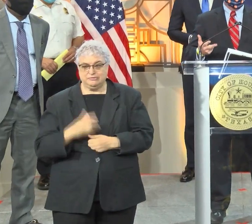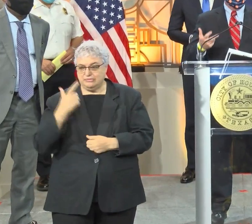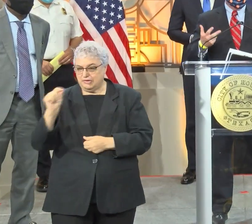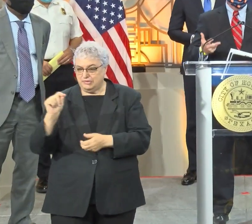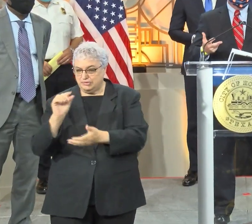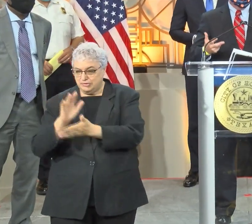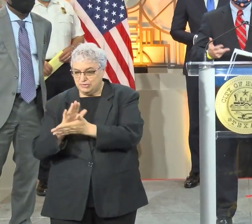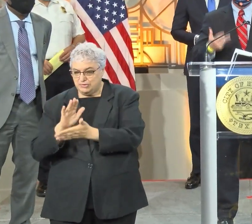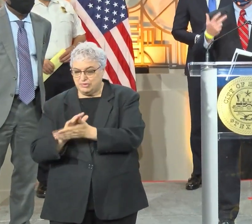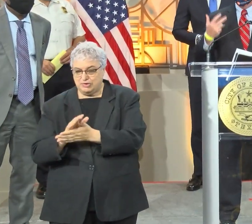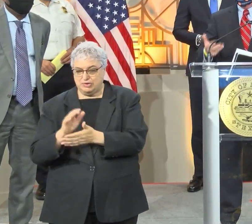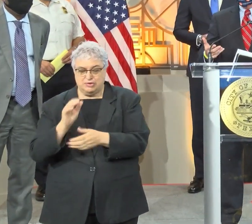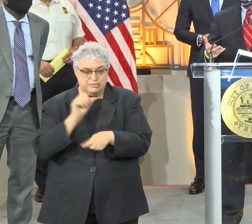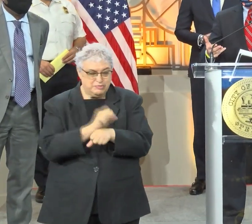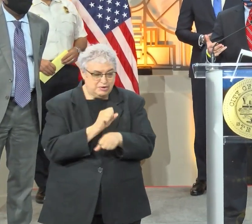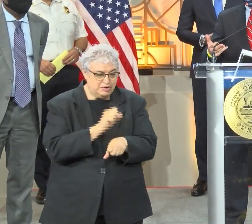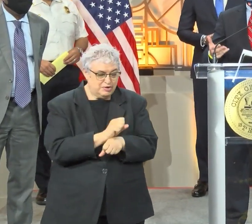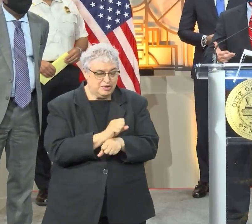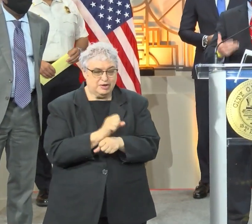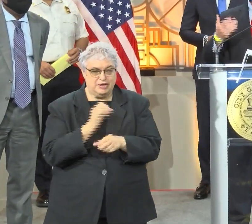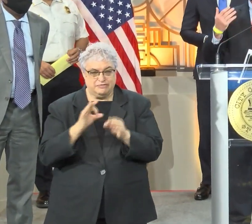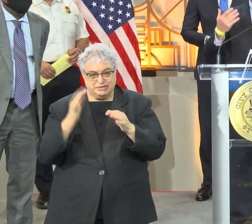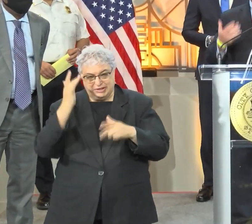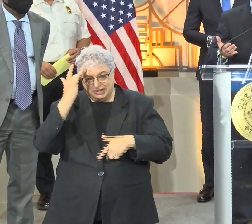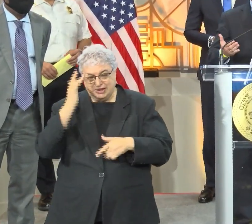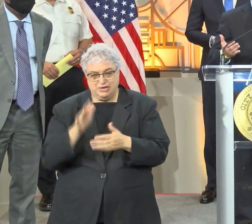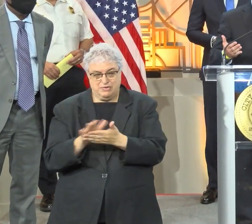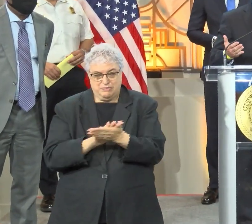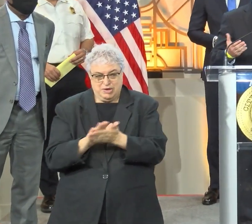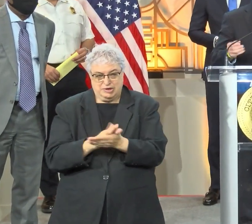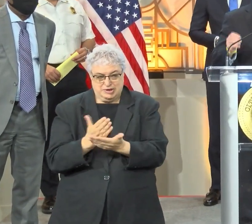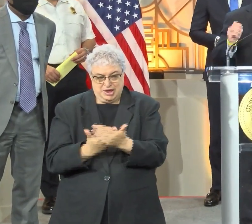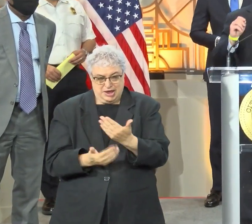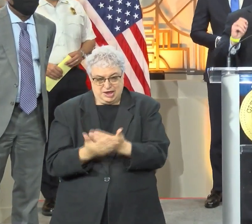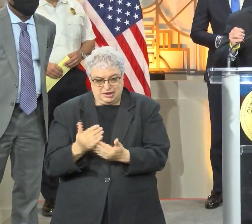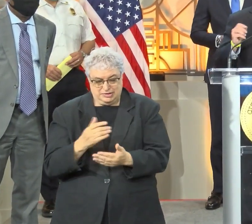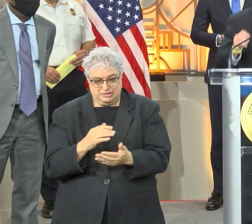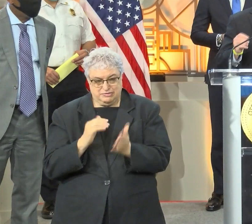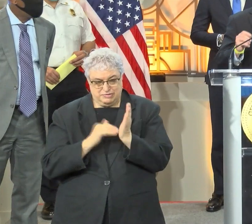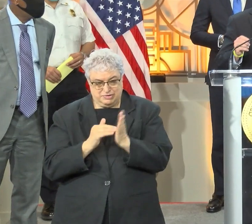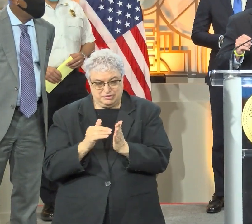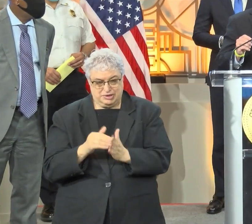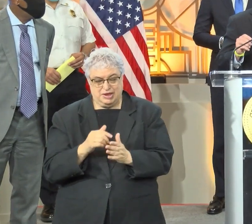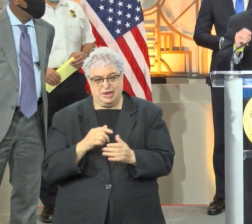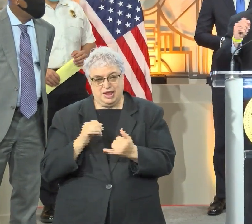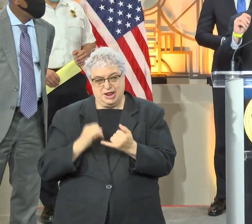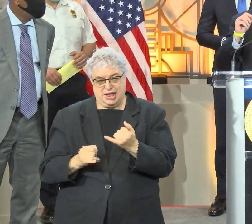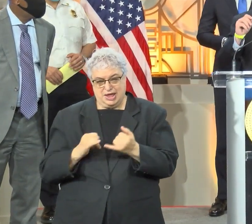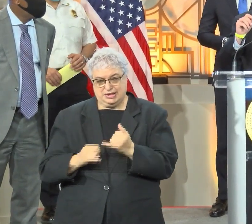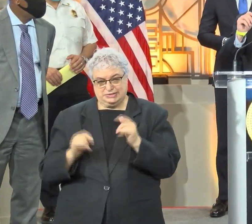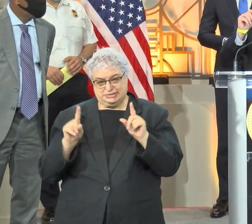or work if you're sick. Wash your hands frequently and get tested. Now, with that last point,